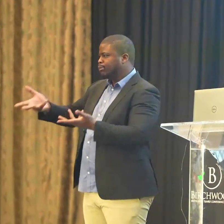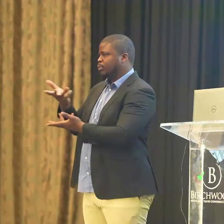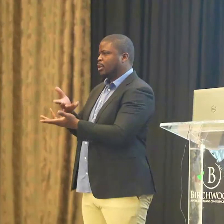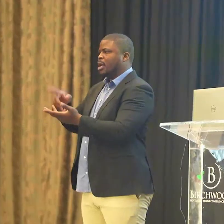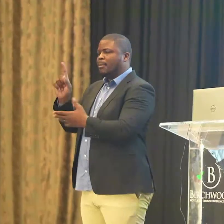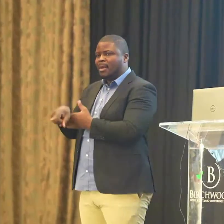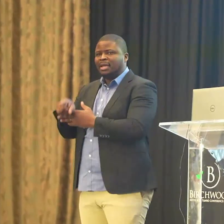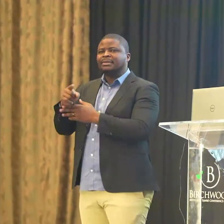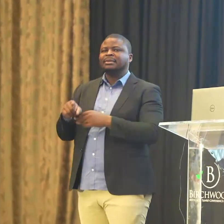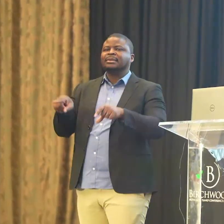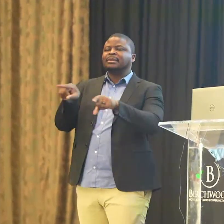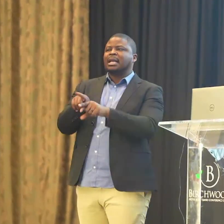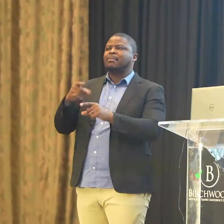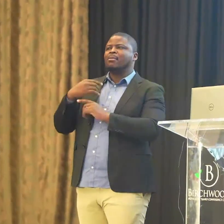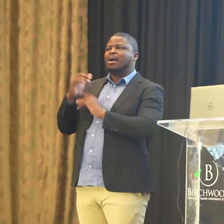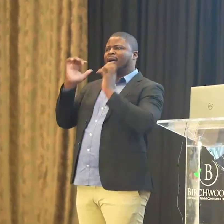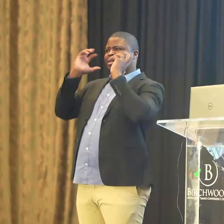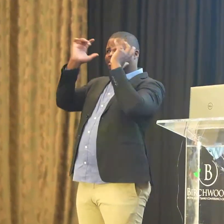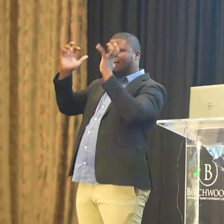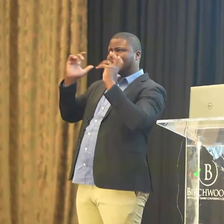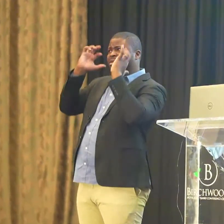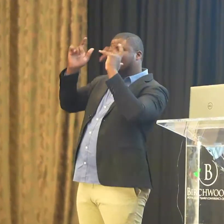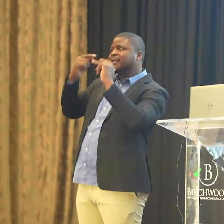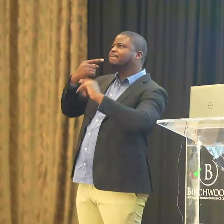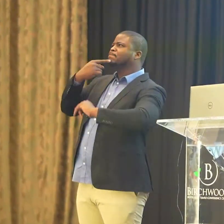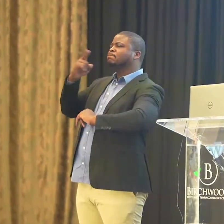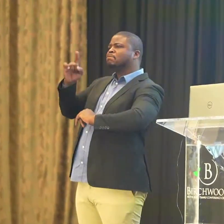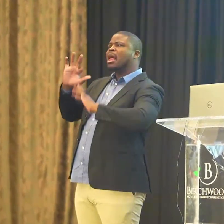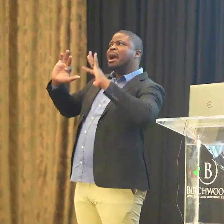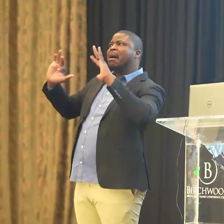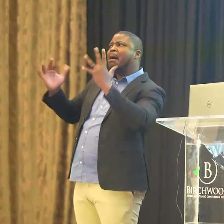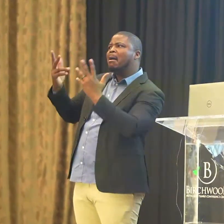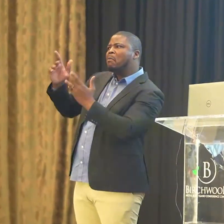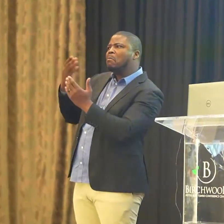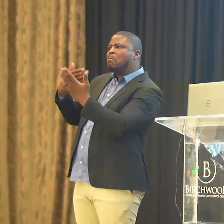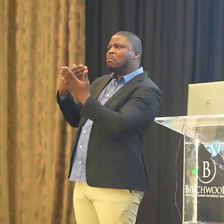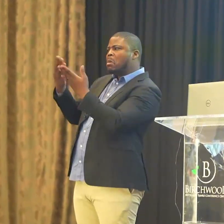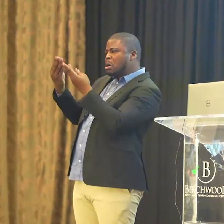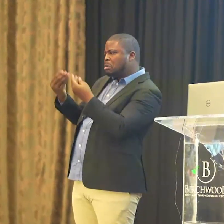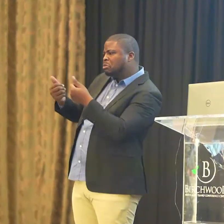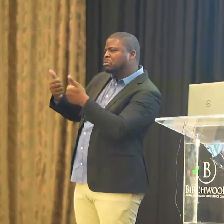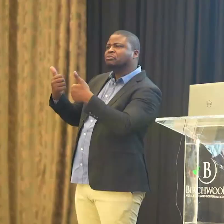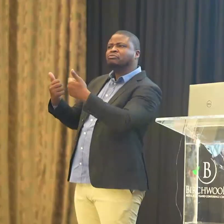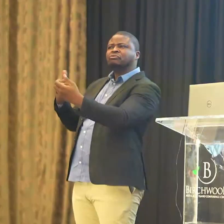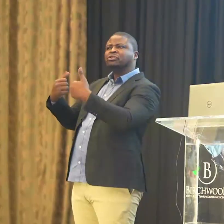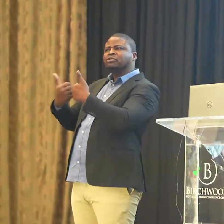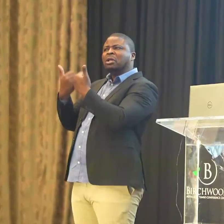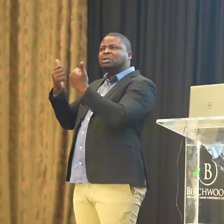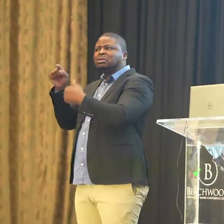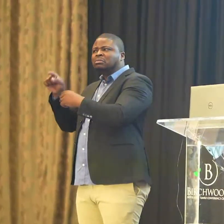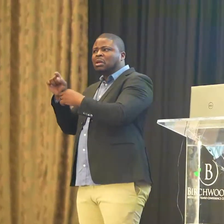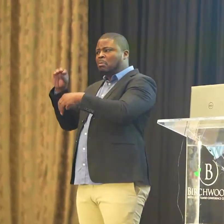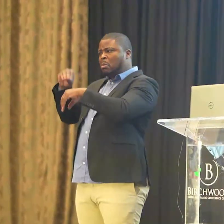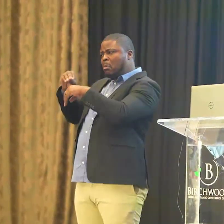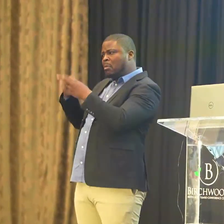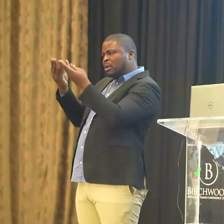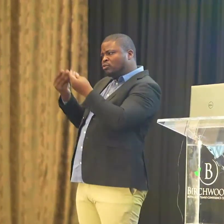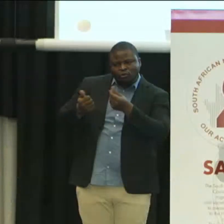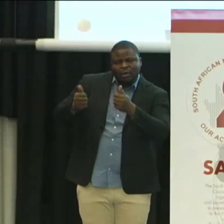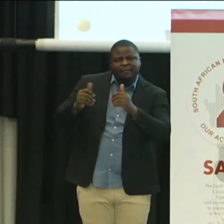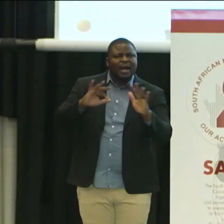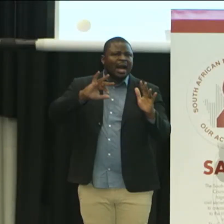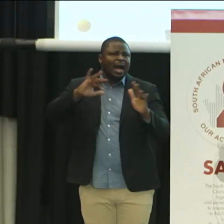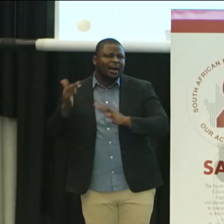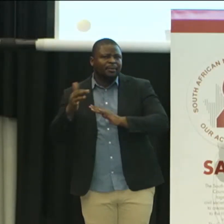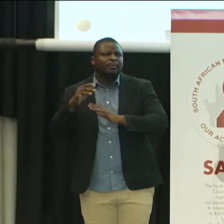think about the interventions that we would like to see, the change that we would like to see in improving